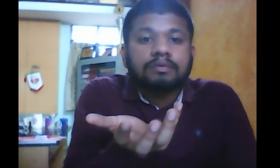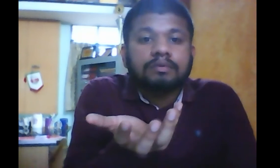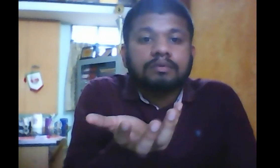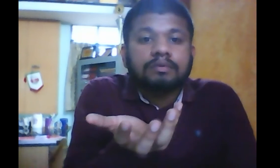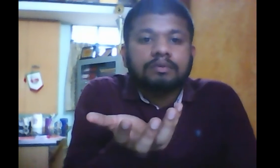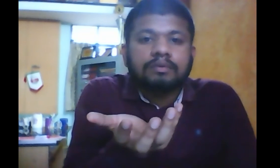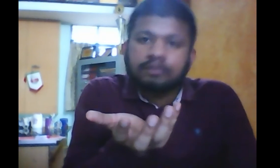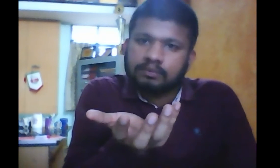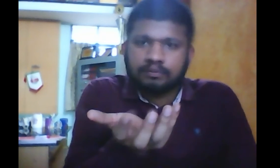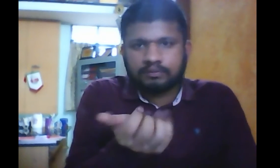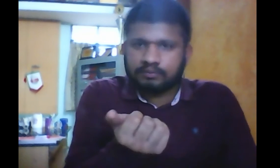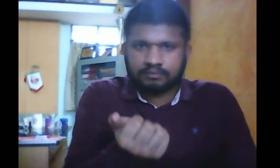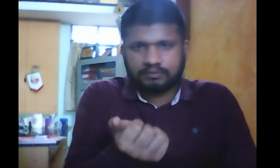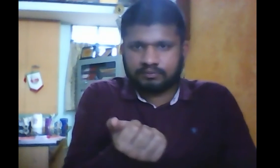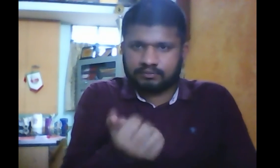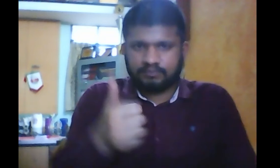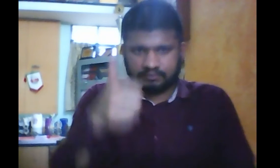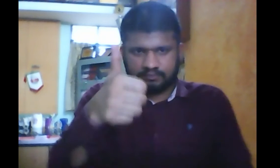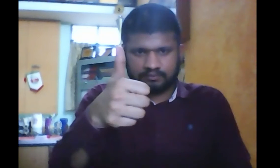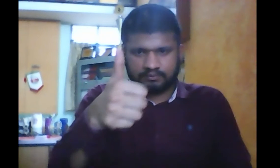Right. Good Aditya. Good Virali.